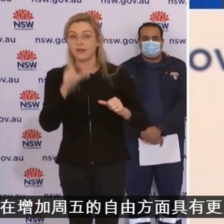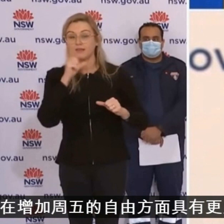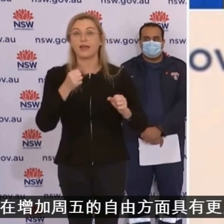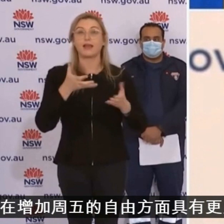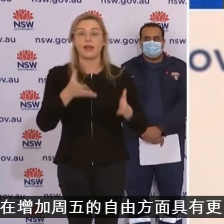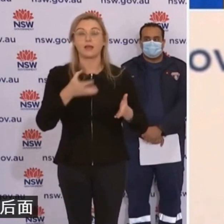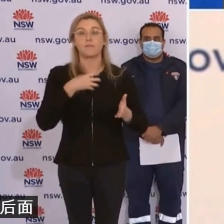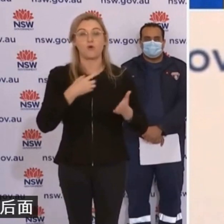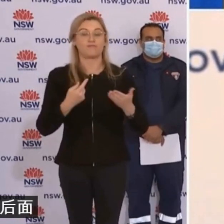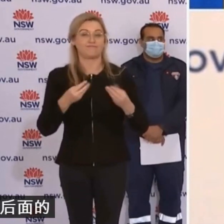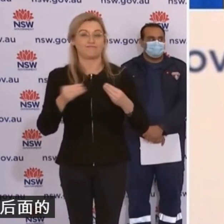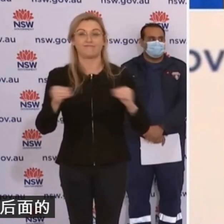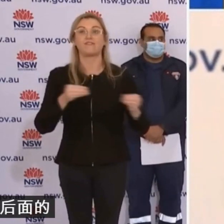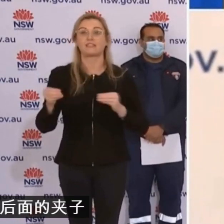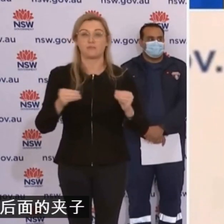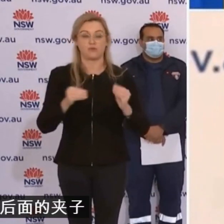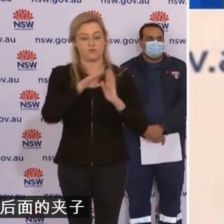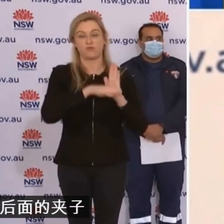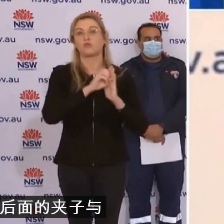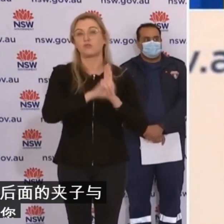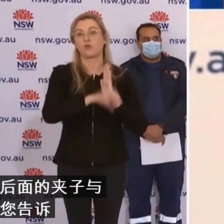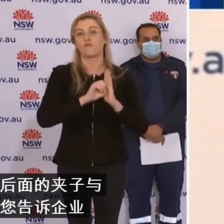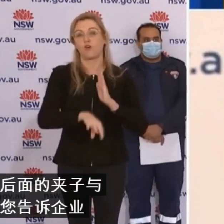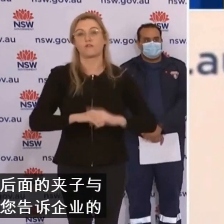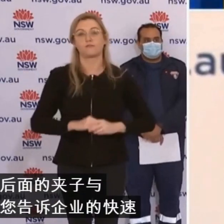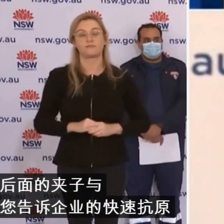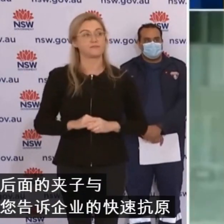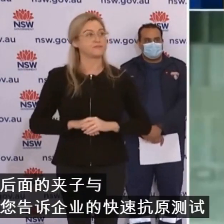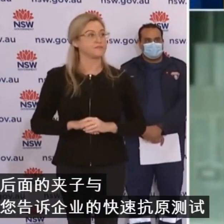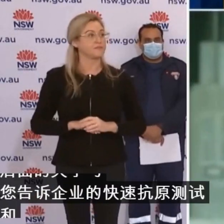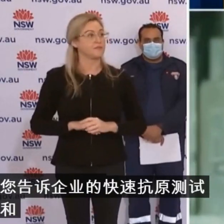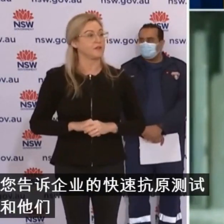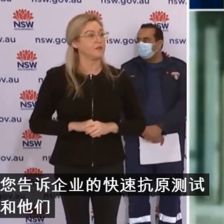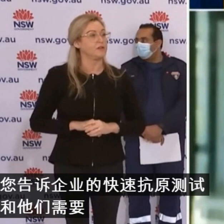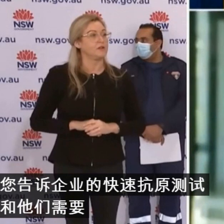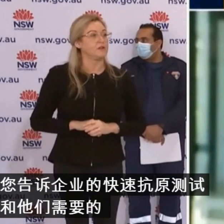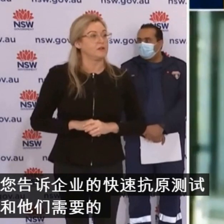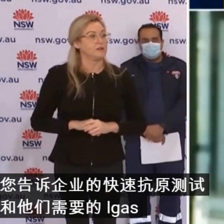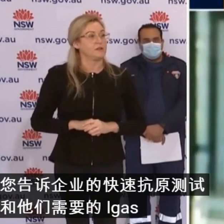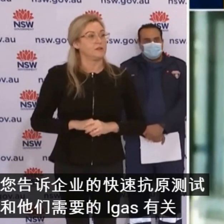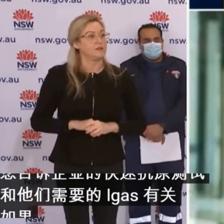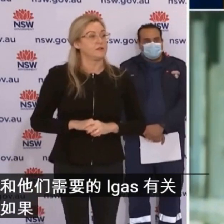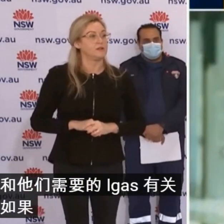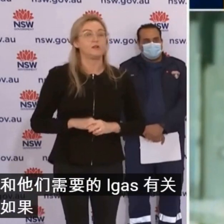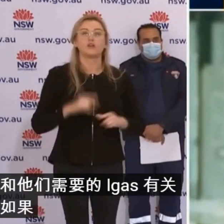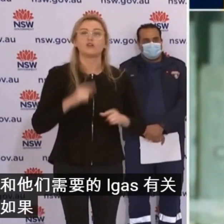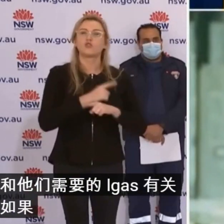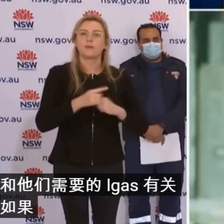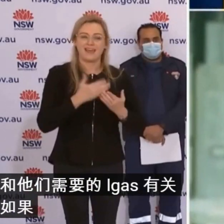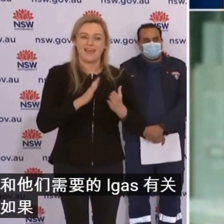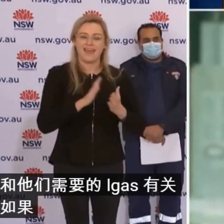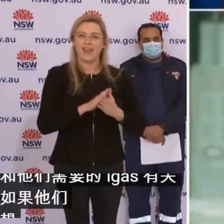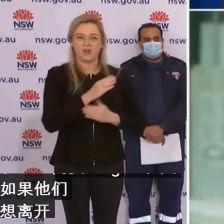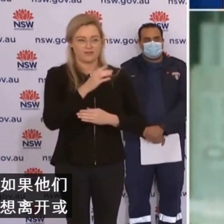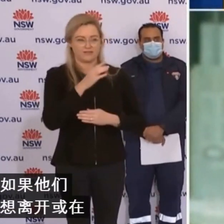freedoms. On Friday, the backflip in relation to rapid antigen testing. You told businesses and the LGAs they needed to have rapid